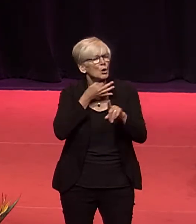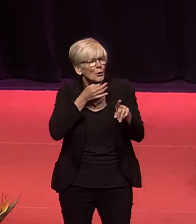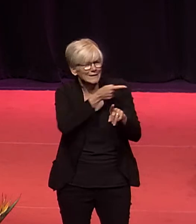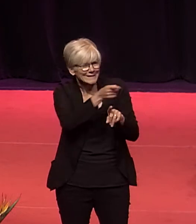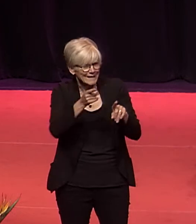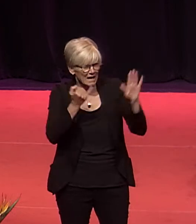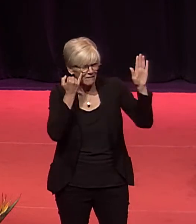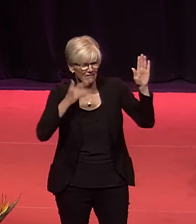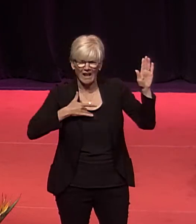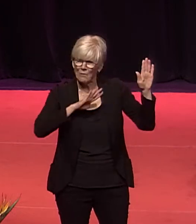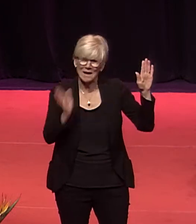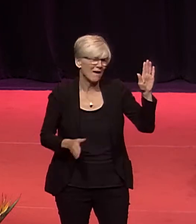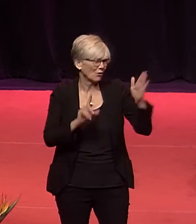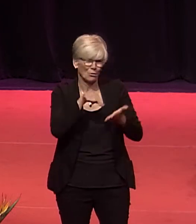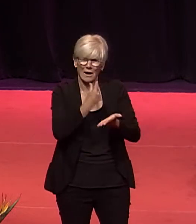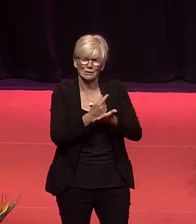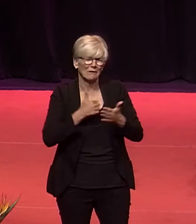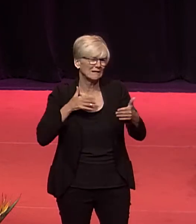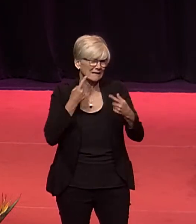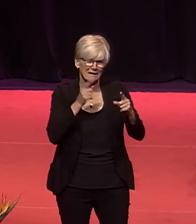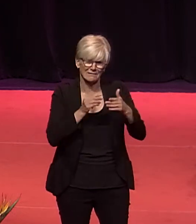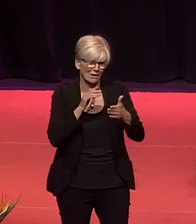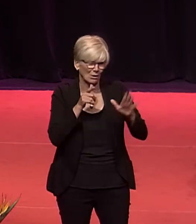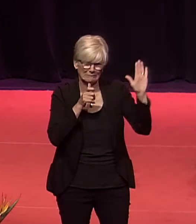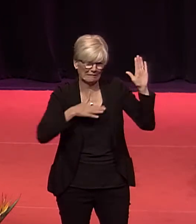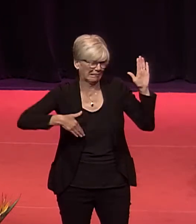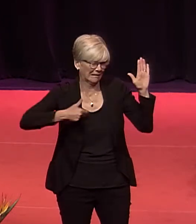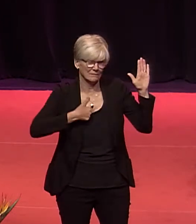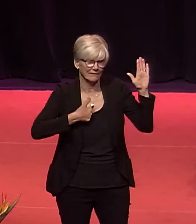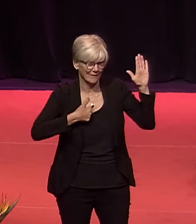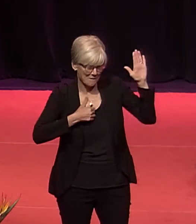that you were never going to make it to your graduation and you still made it.